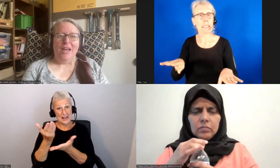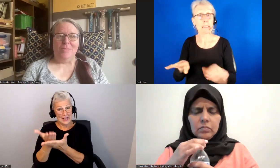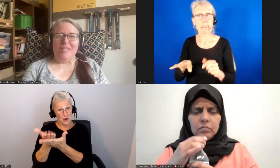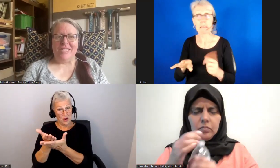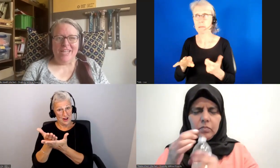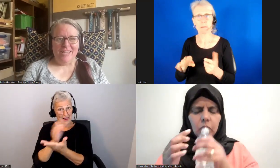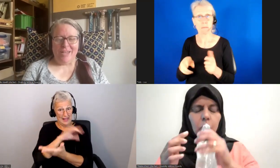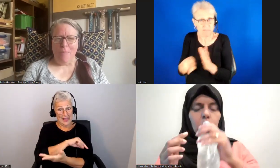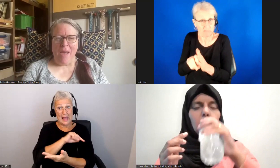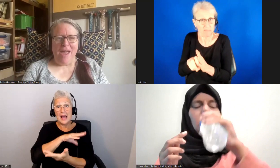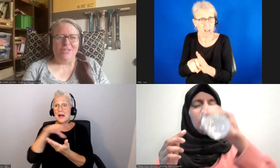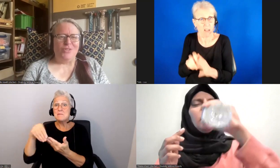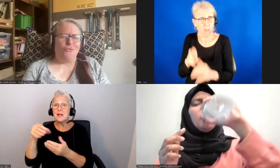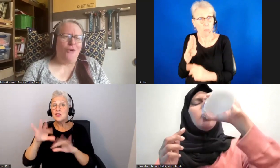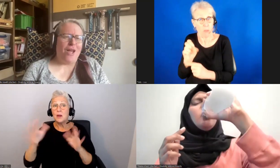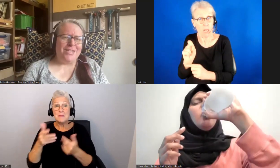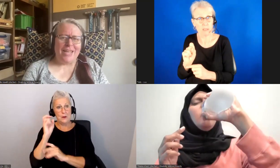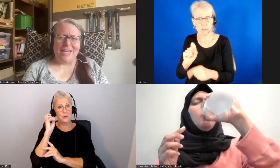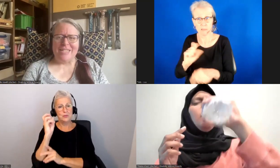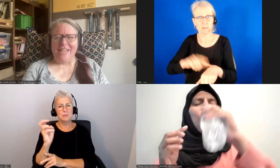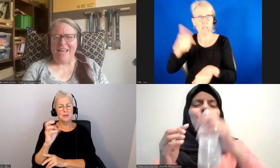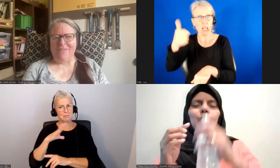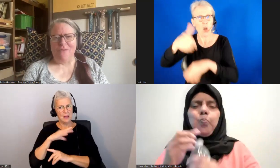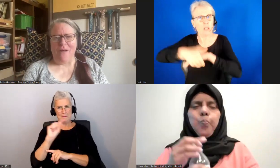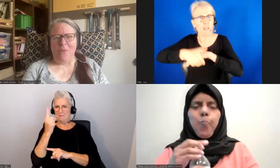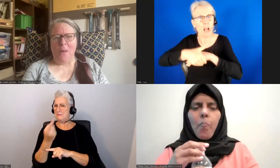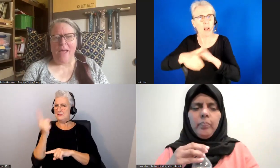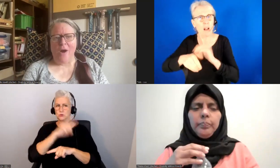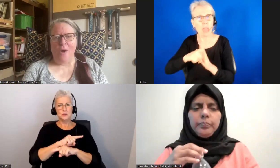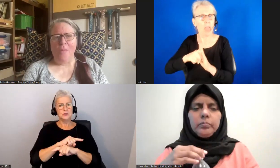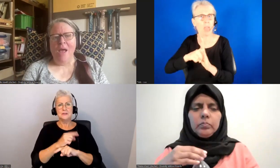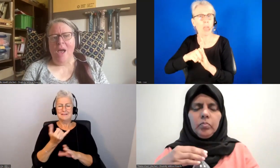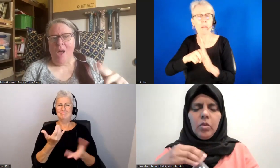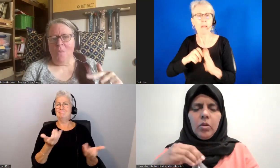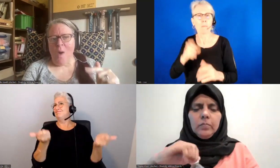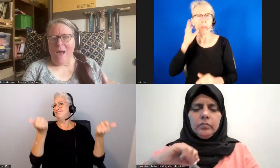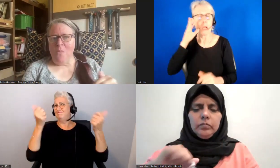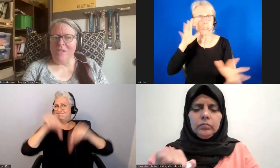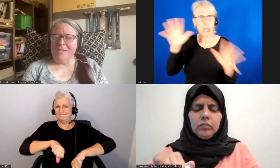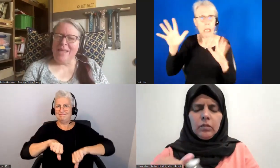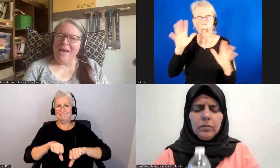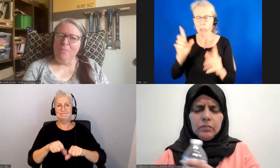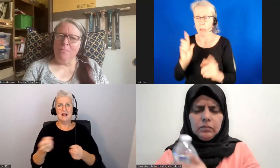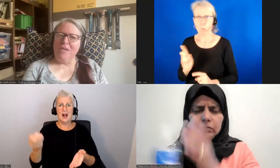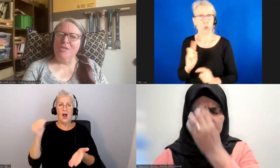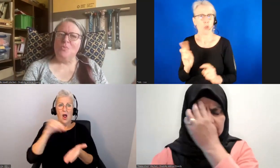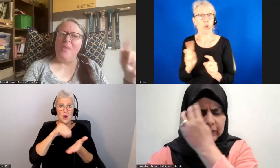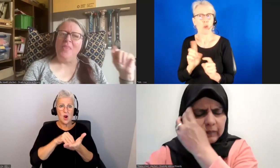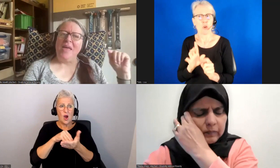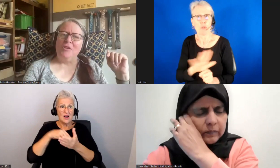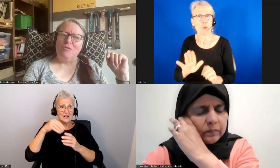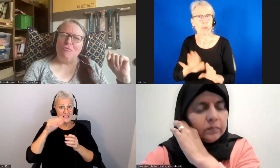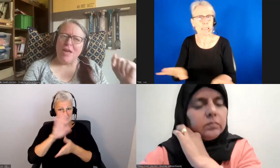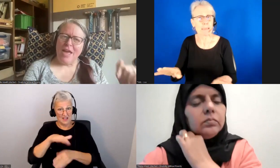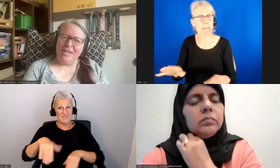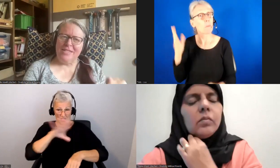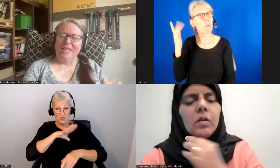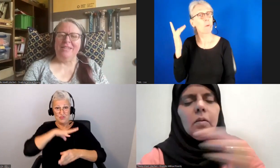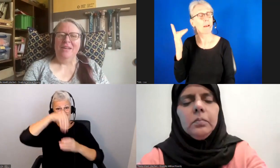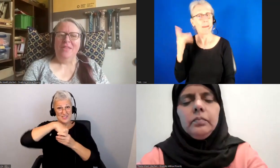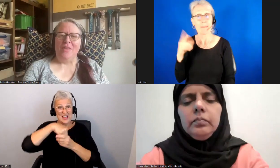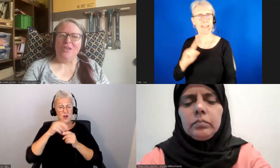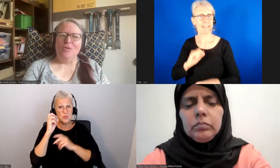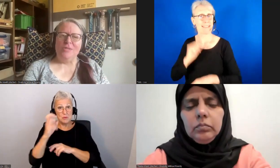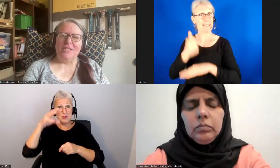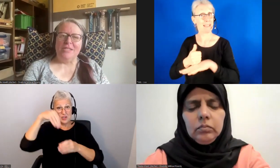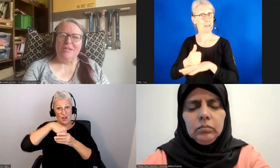night. Still, parents frantic, still hadn't found their way home. And why was that? Because when they had